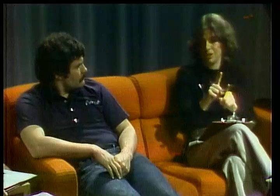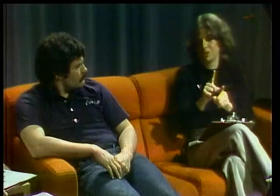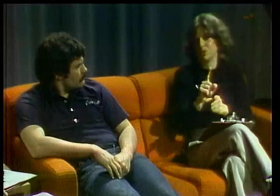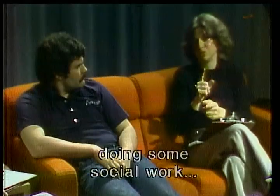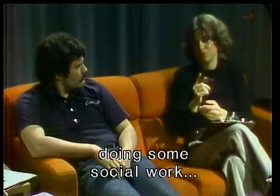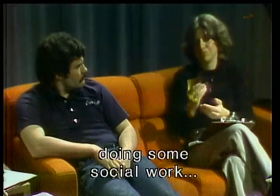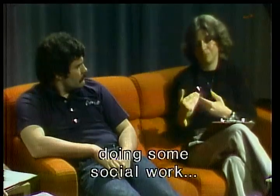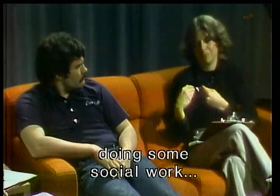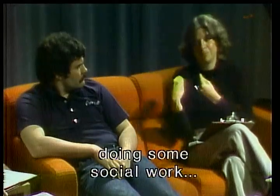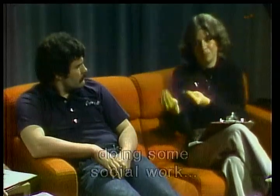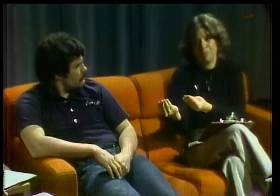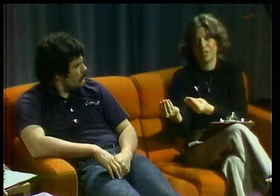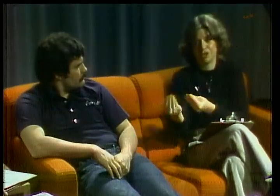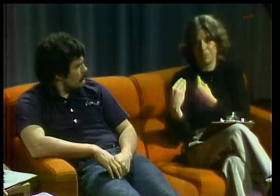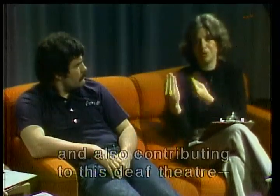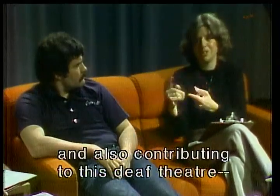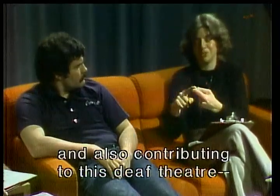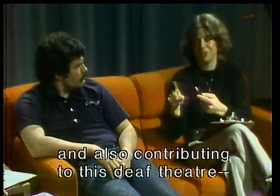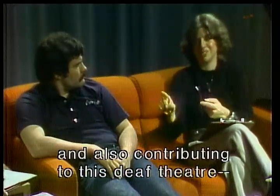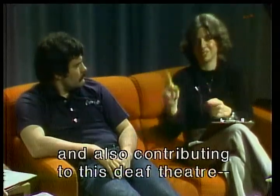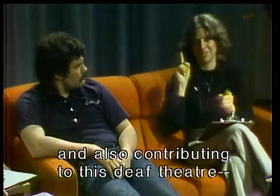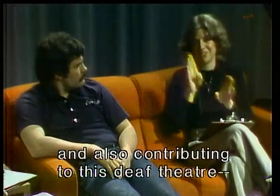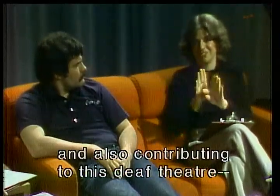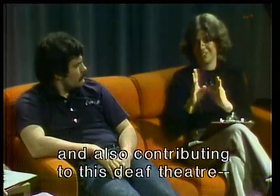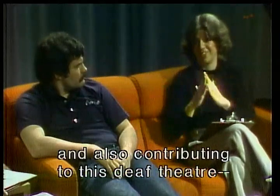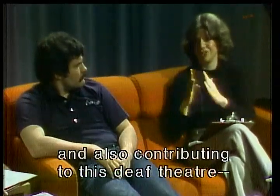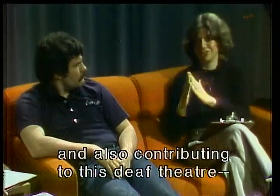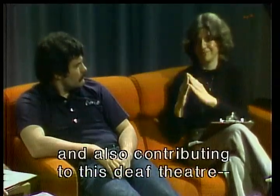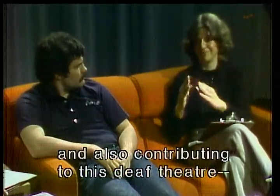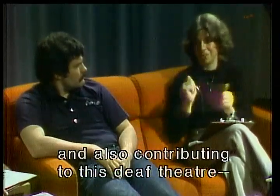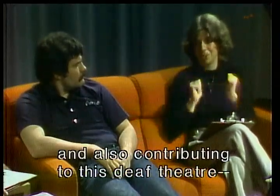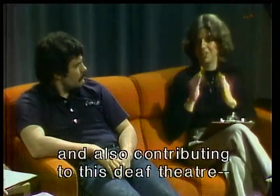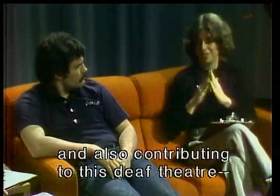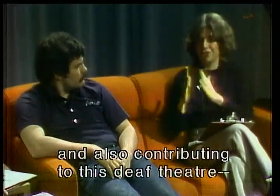also contributing to this deaf theater, community theater thing.